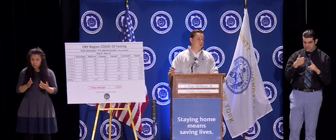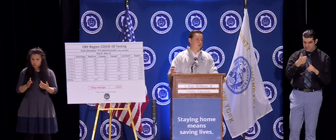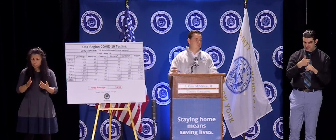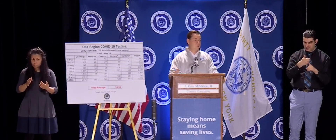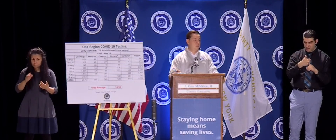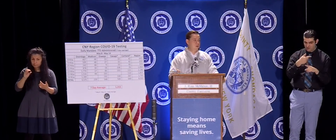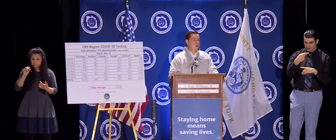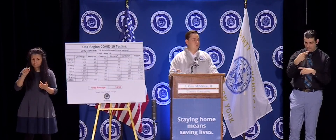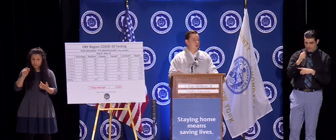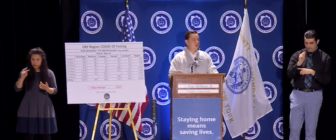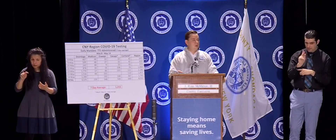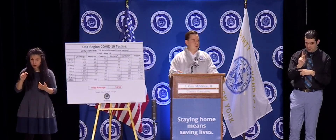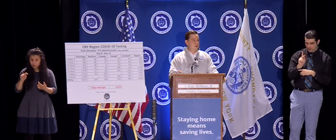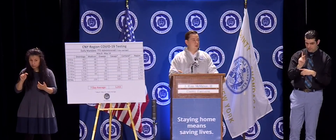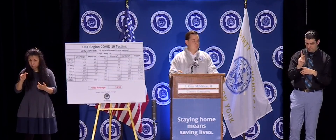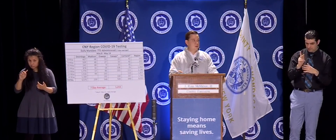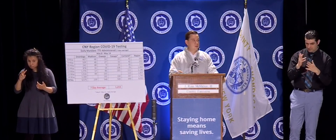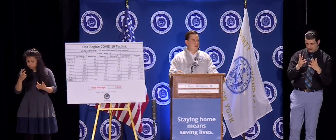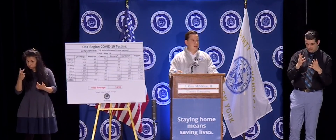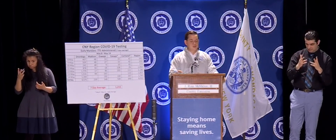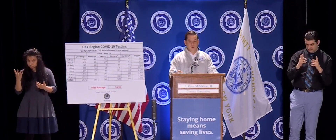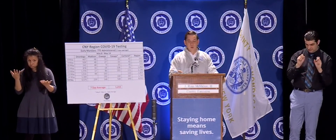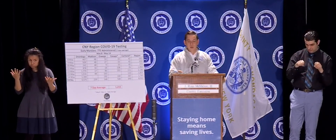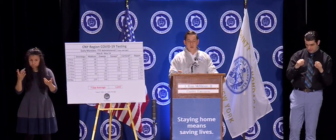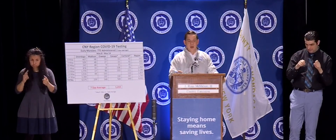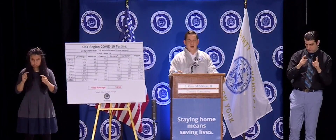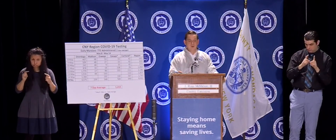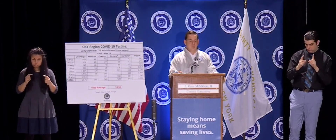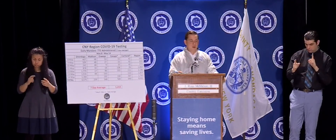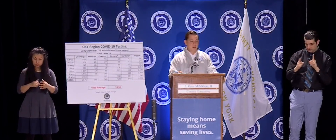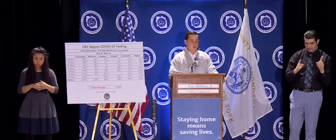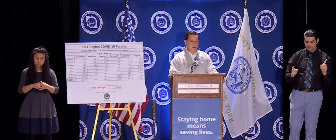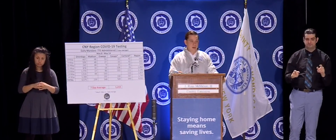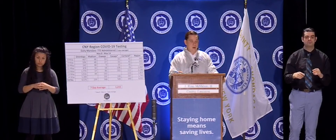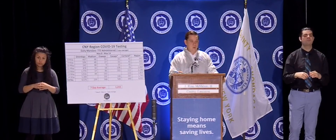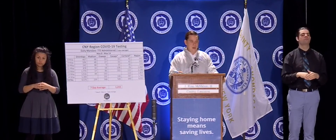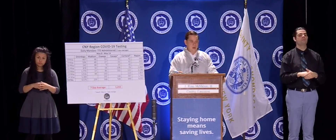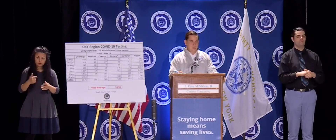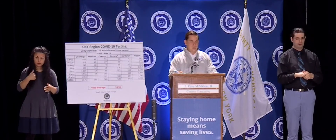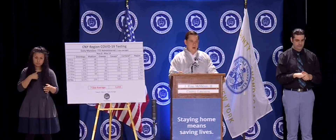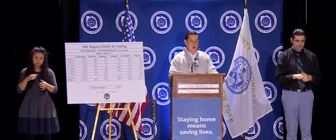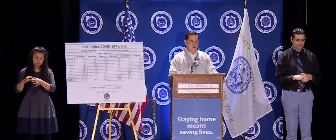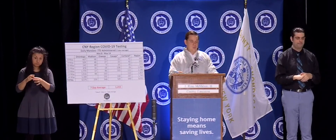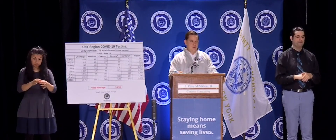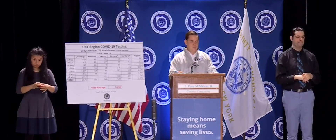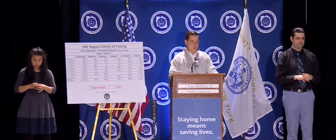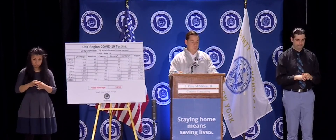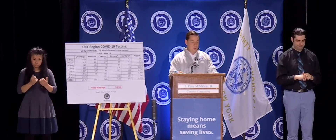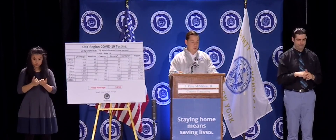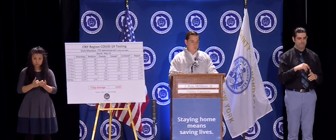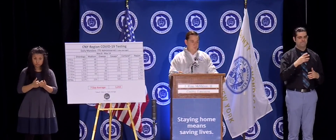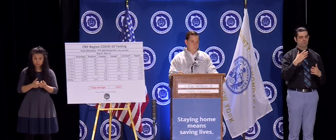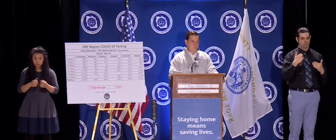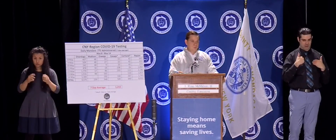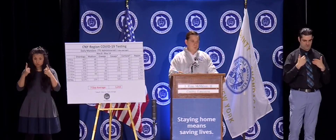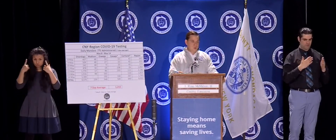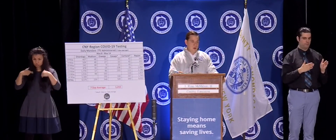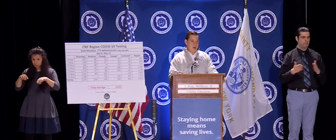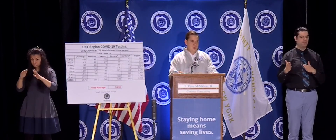could be some social distancing. Yeah, so we have a plan right now that our health department's reviewing.